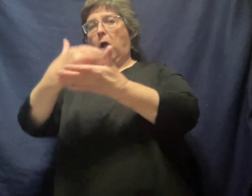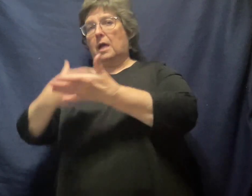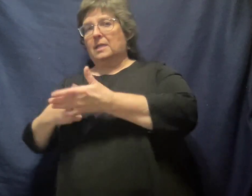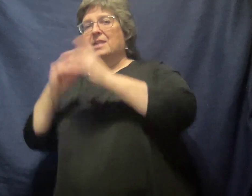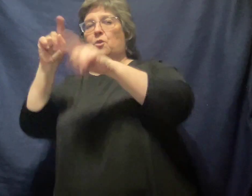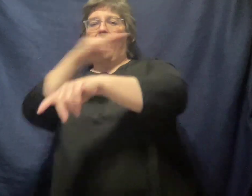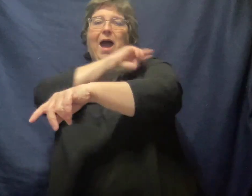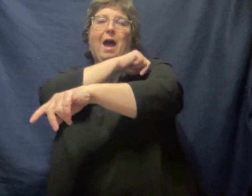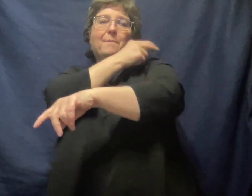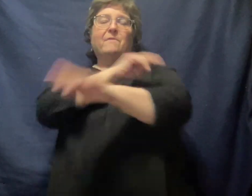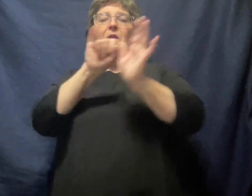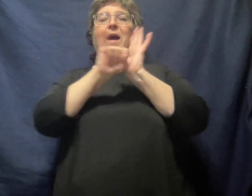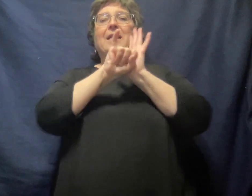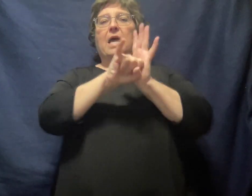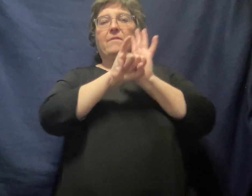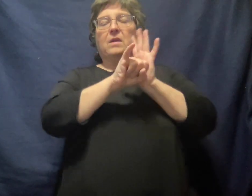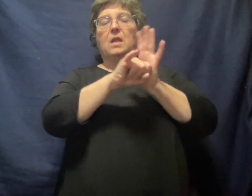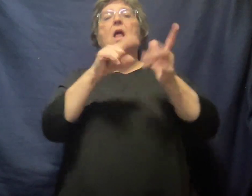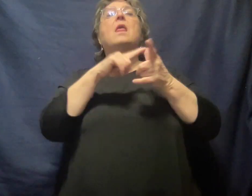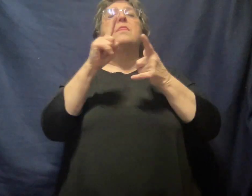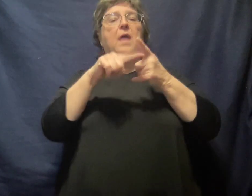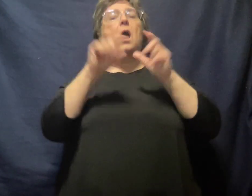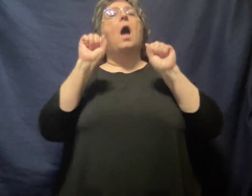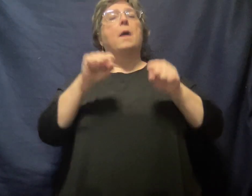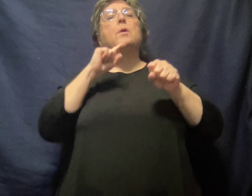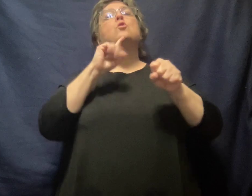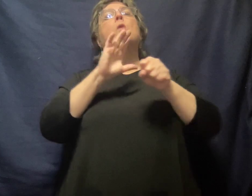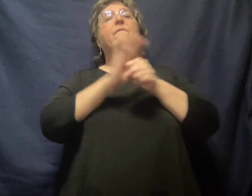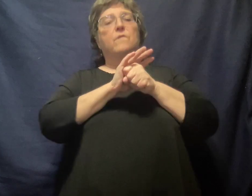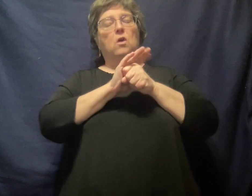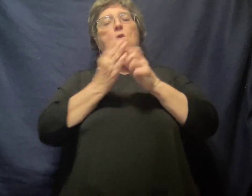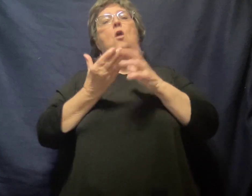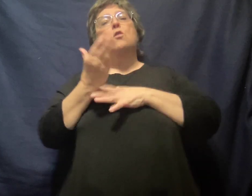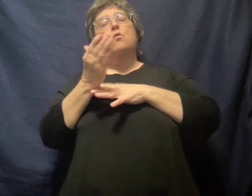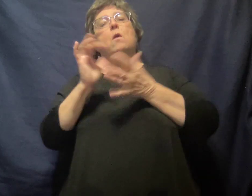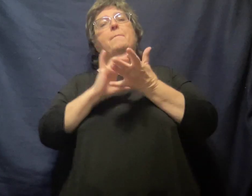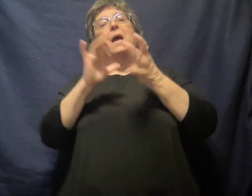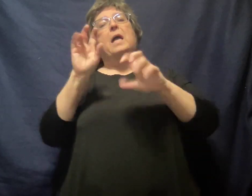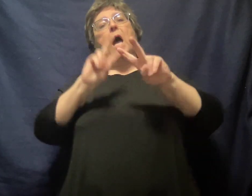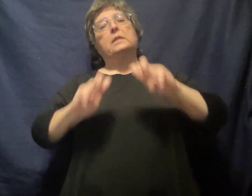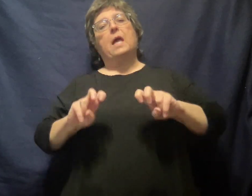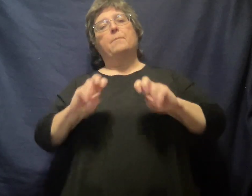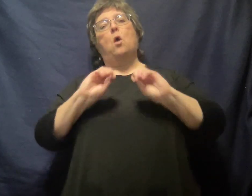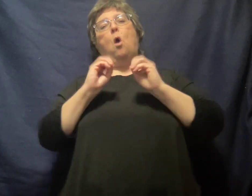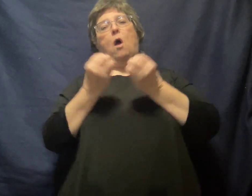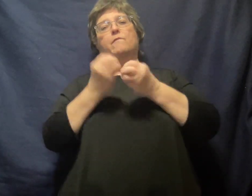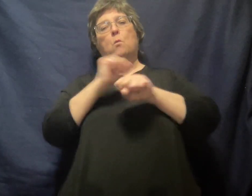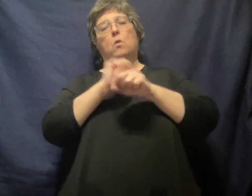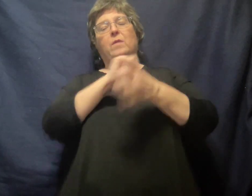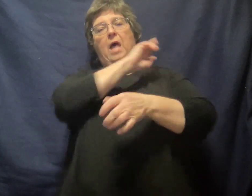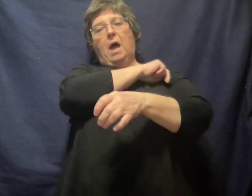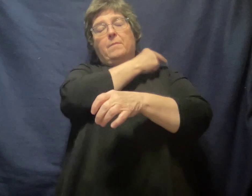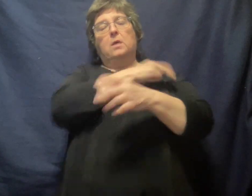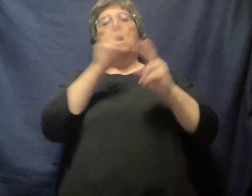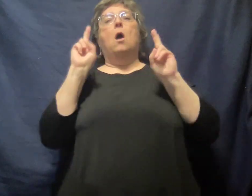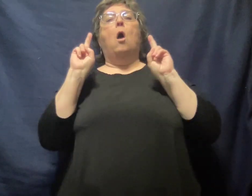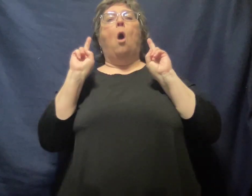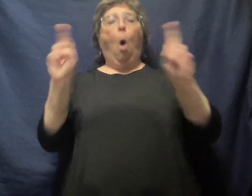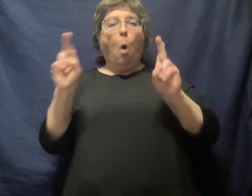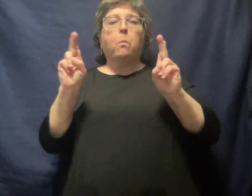for identification, and then we will be able to confirm them to our medical examiner's office working with the hospitals. Let's hope that those rumors are just rumors